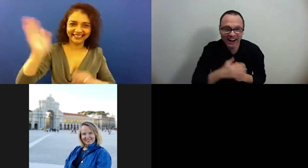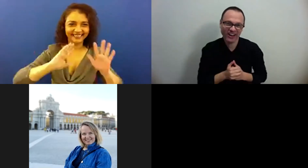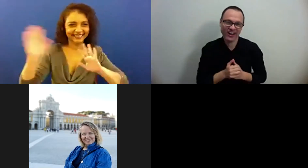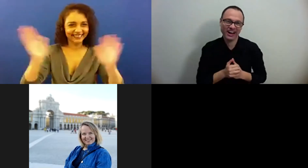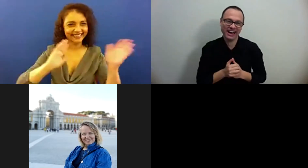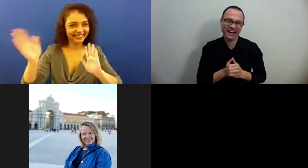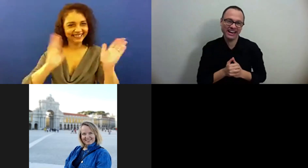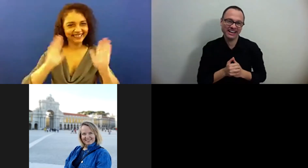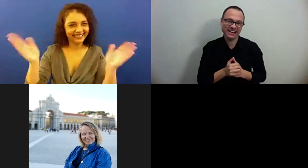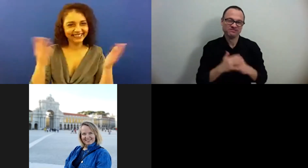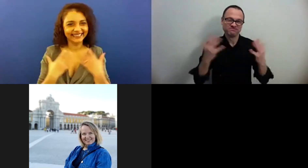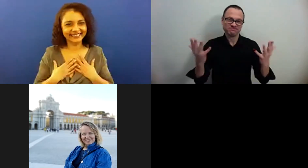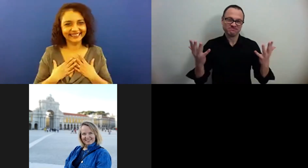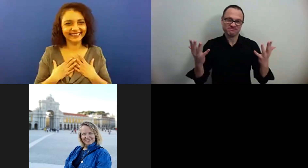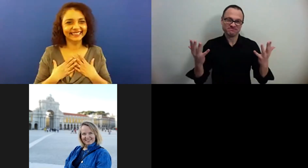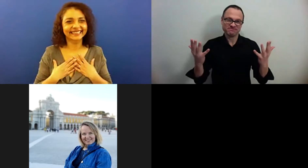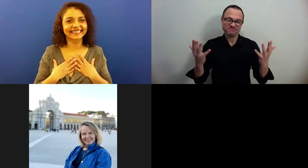Hey, Ruva.